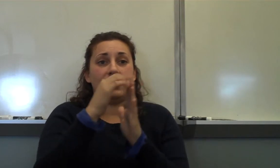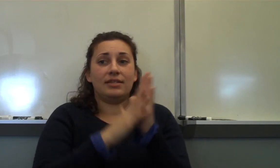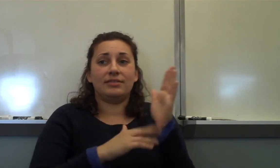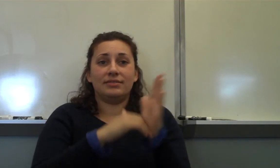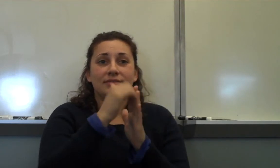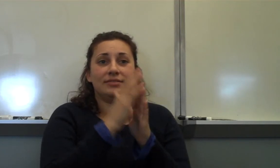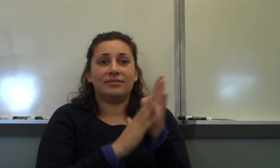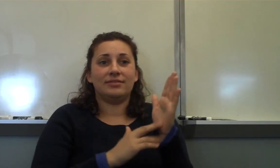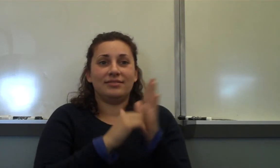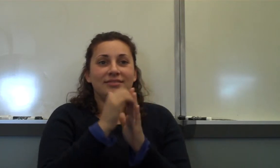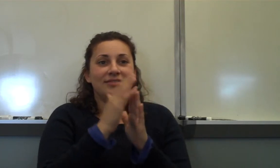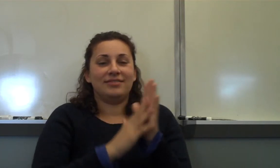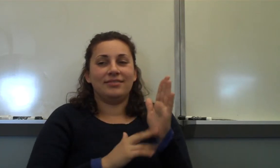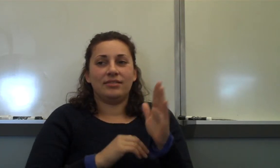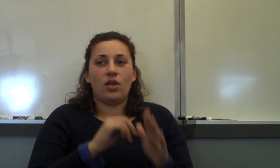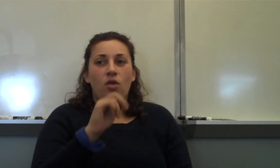by 20.875.